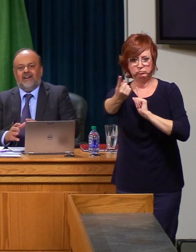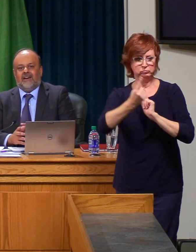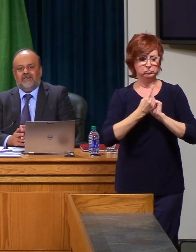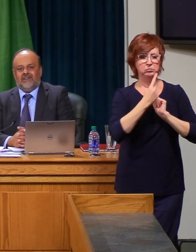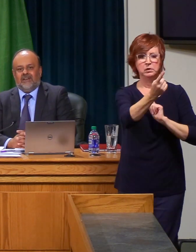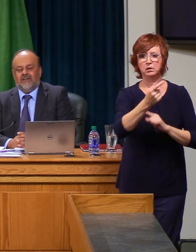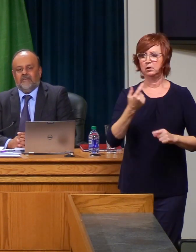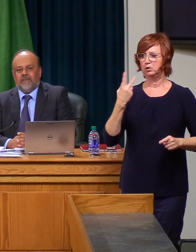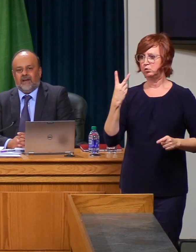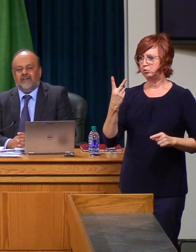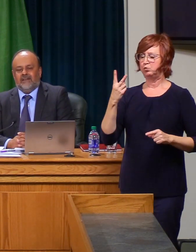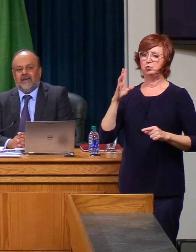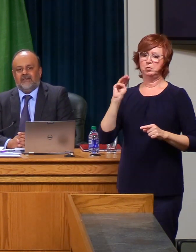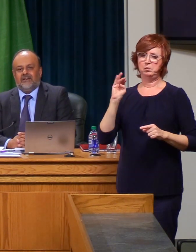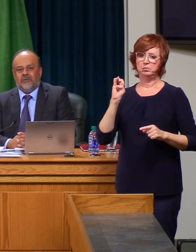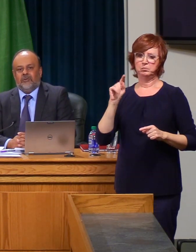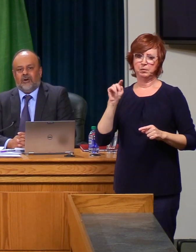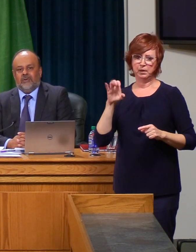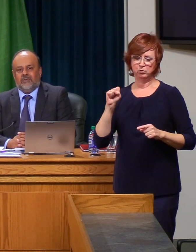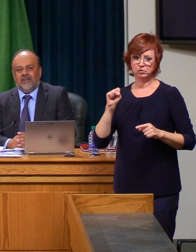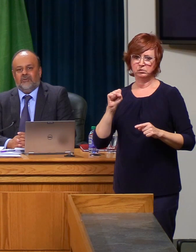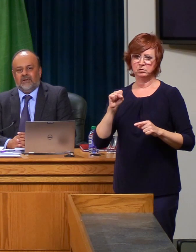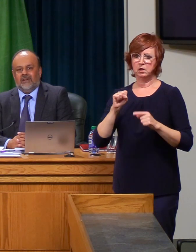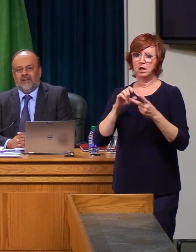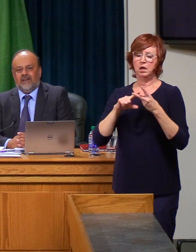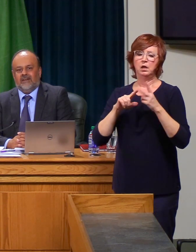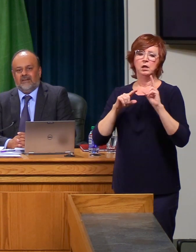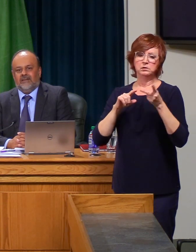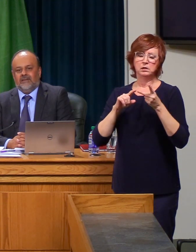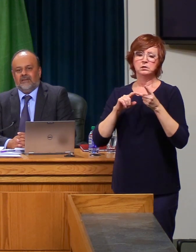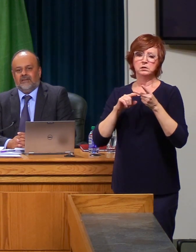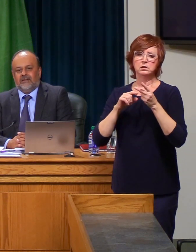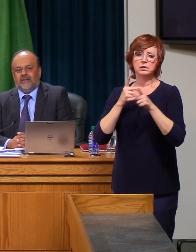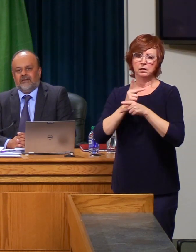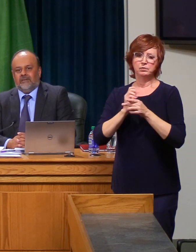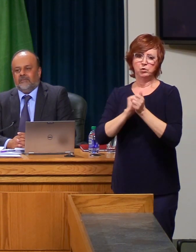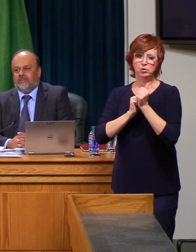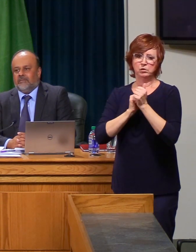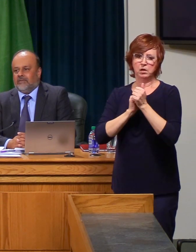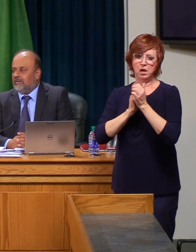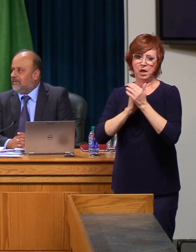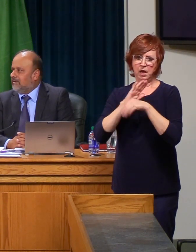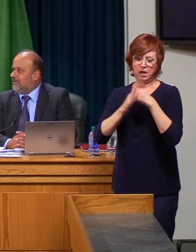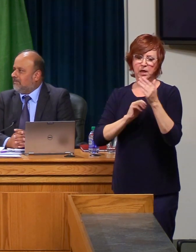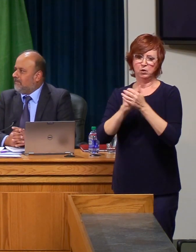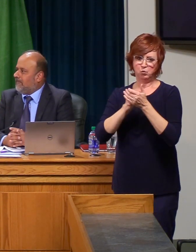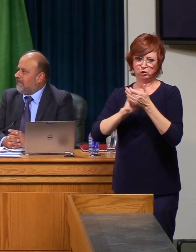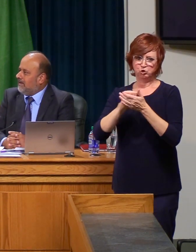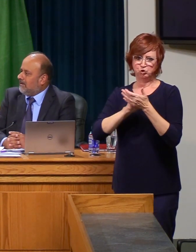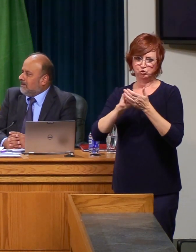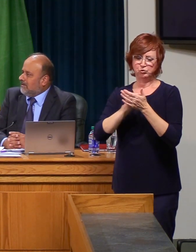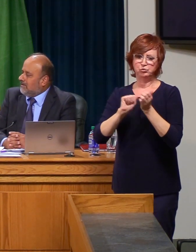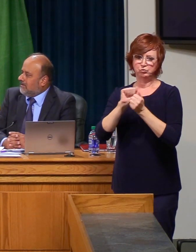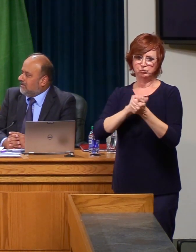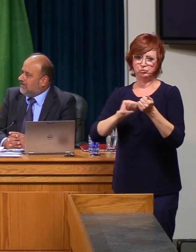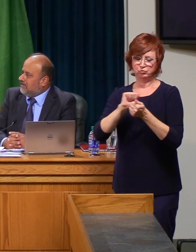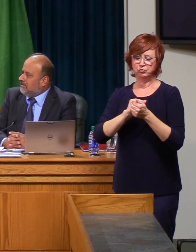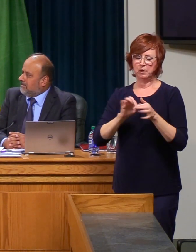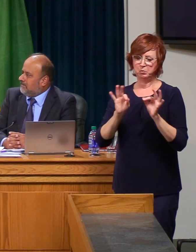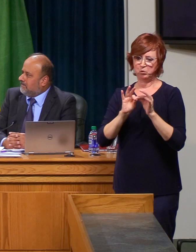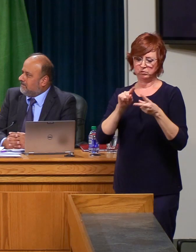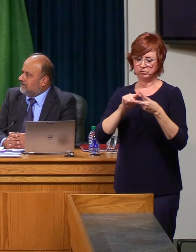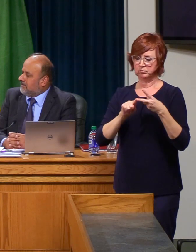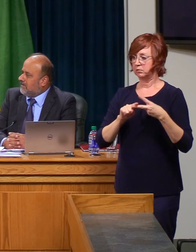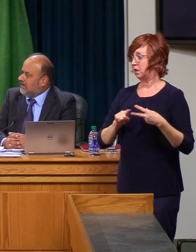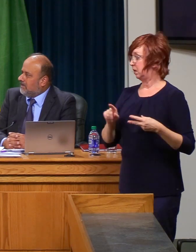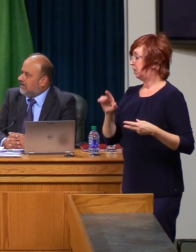careful hand hygiene. I think that is the new normal we need to maintain. With respect to what's been